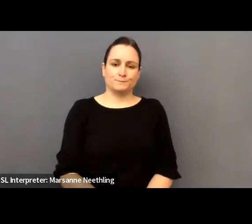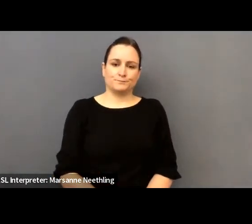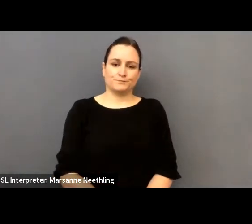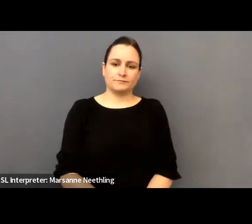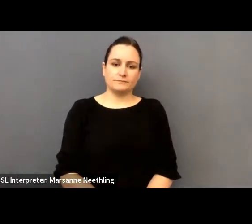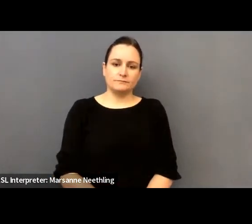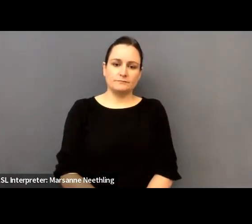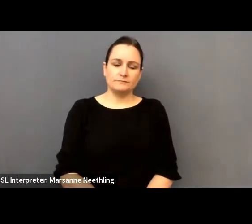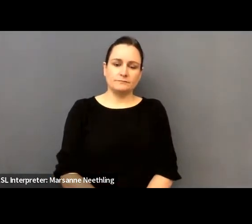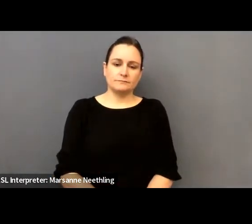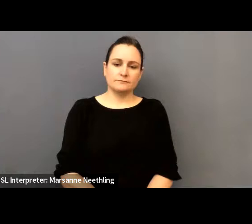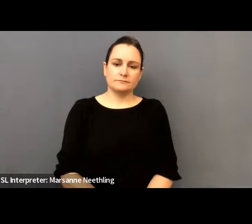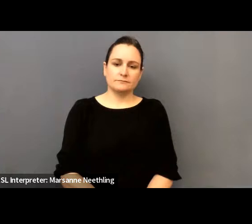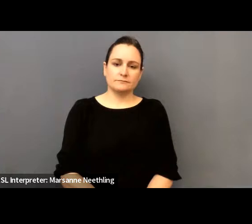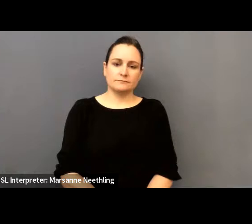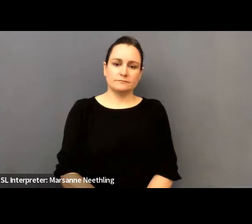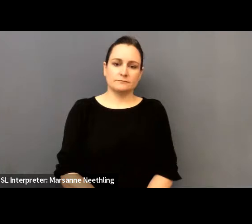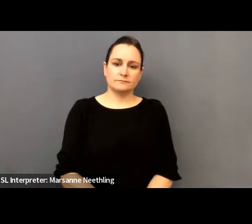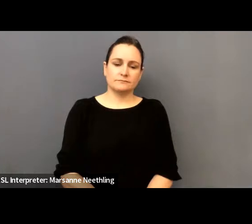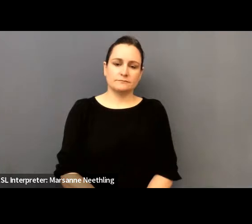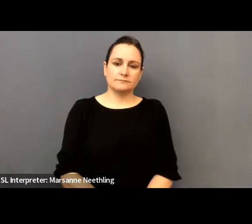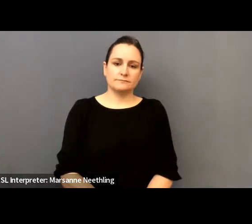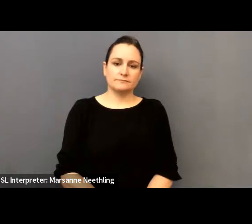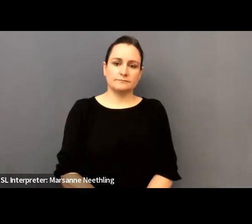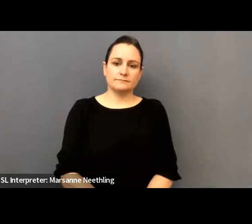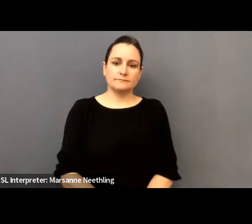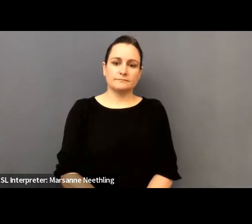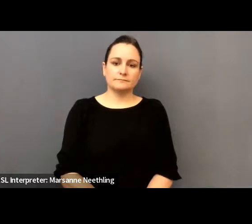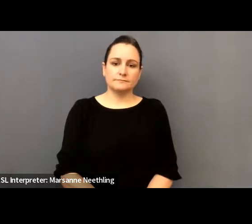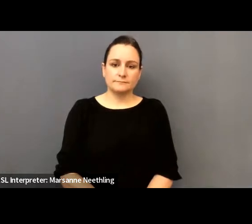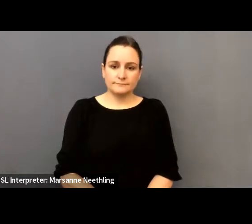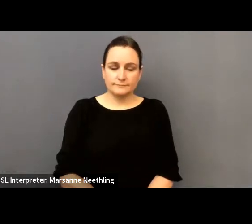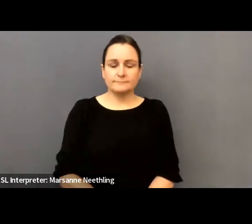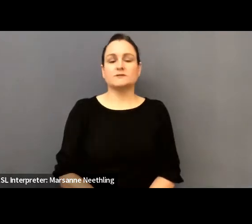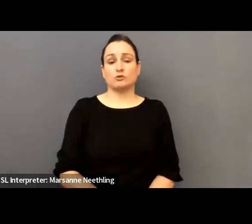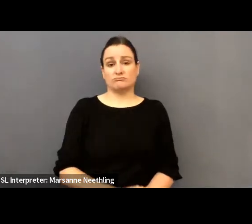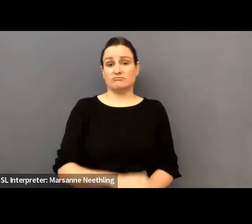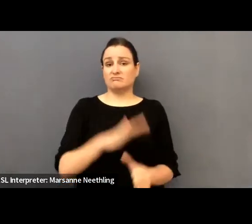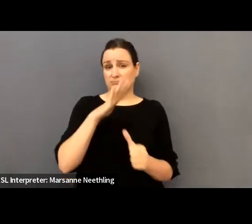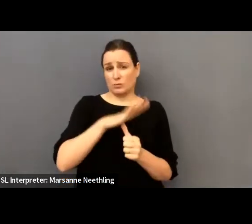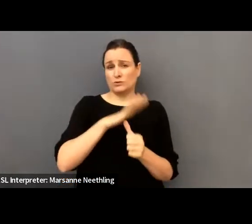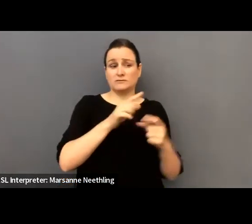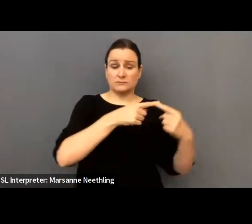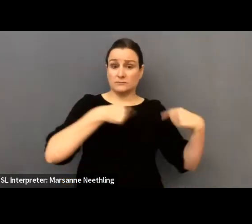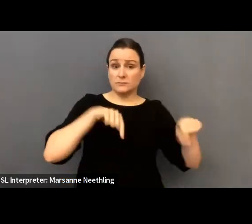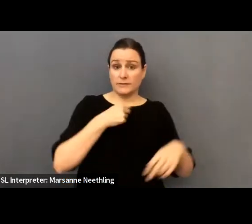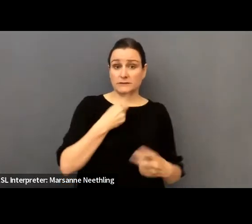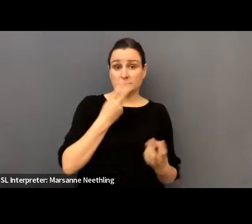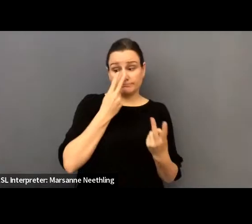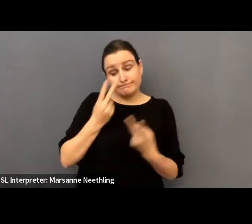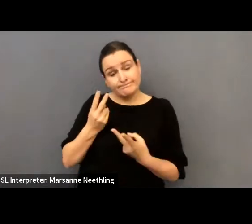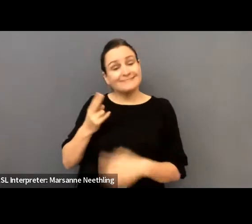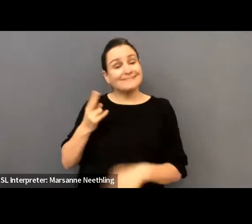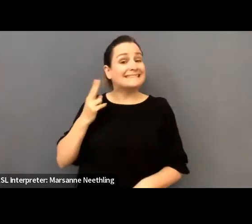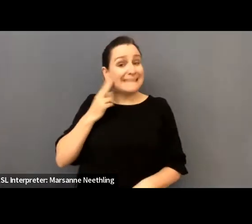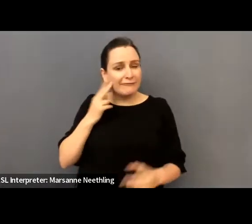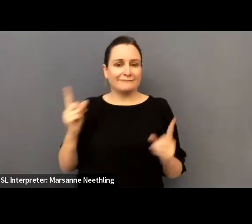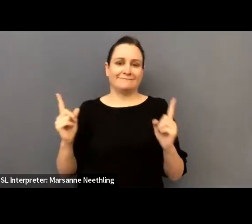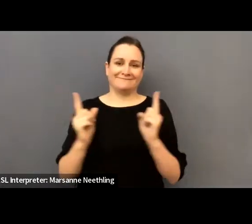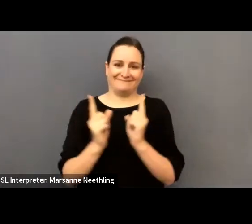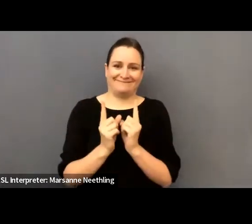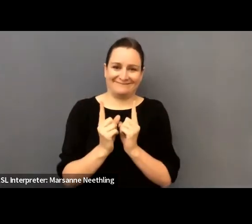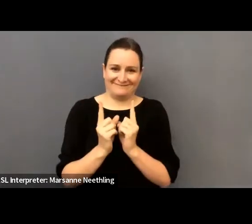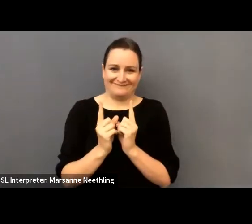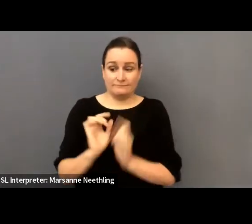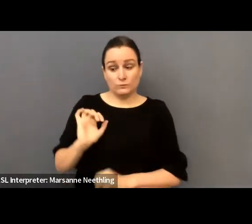And how important it is that we make sure that we hear what the deaf people need. And I think we will be covered if we make sure